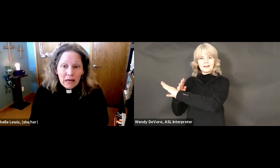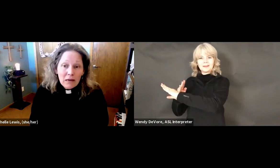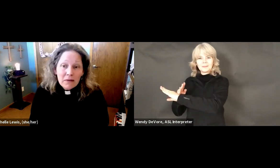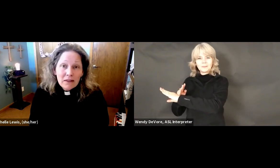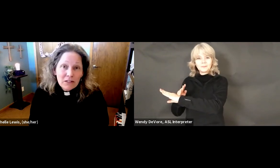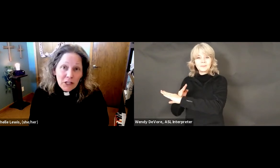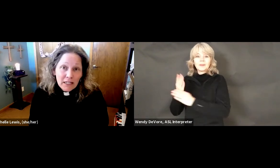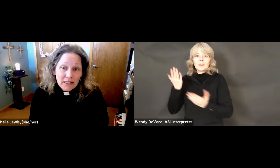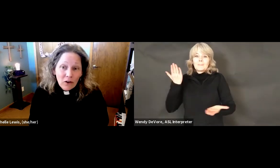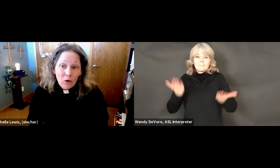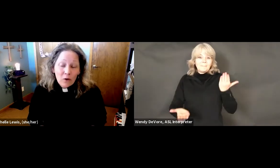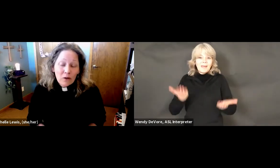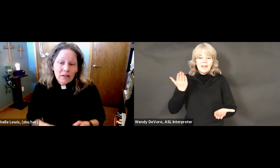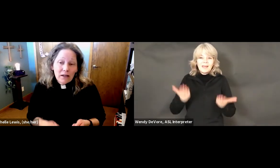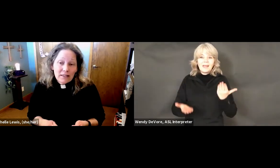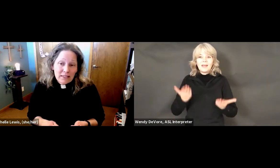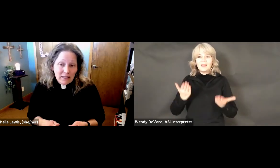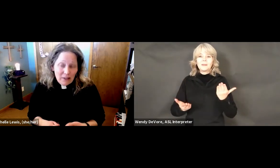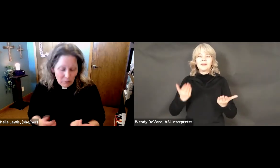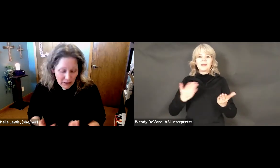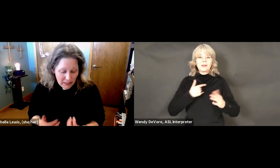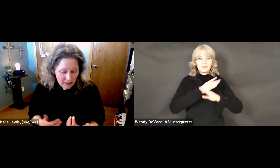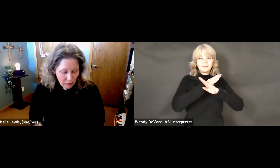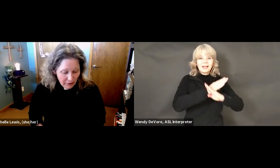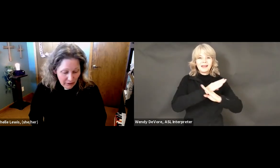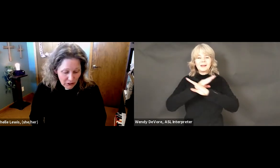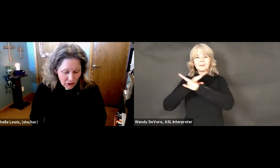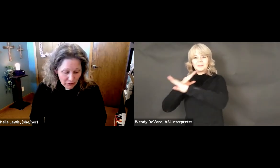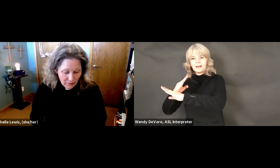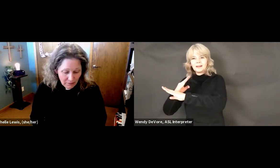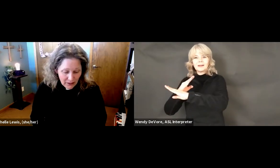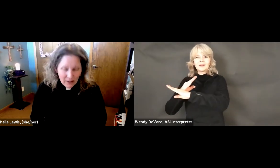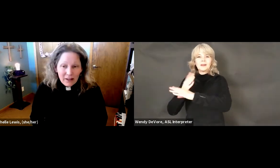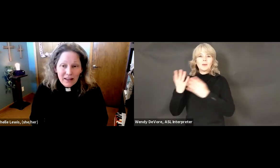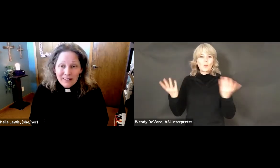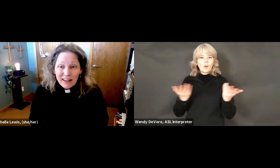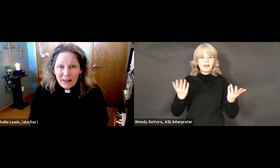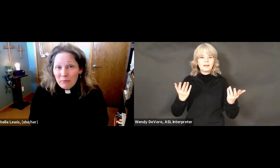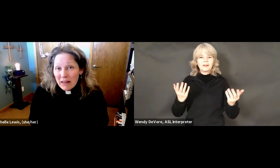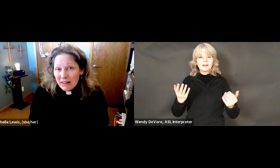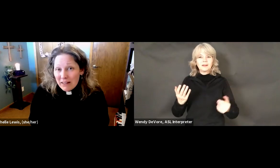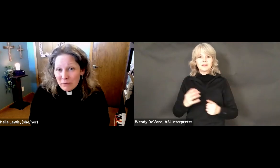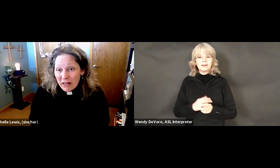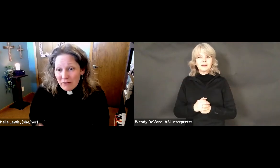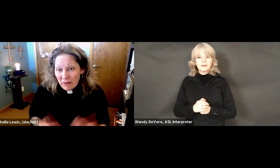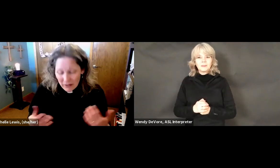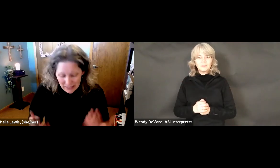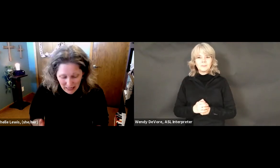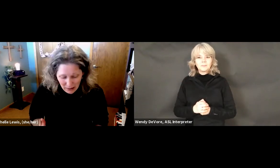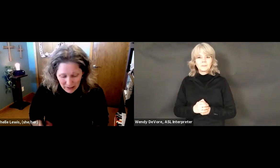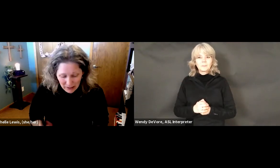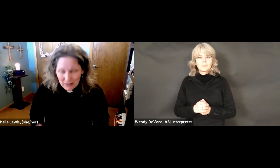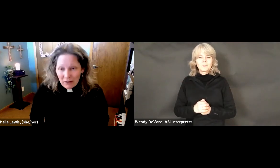Or maybe the chains that hold us in a place of privilege and we have all